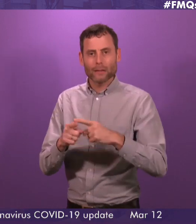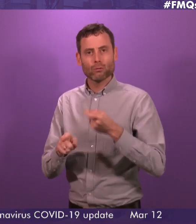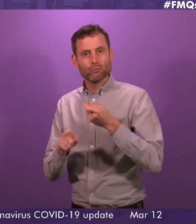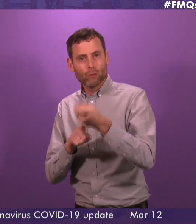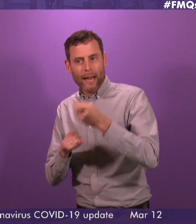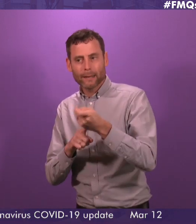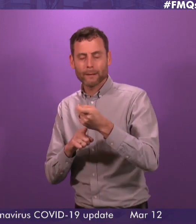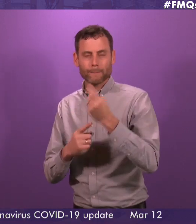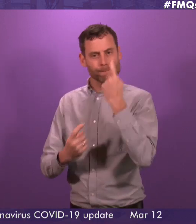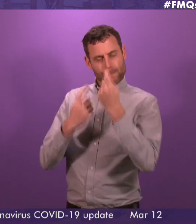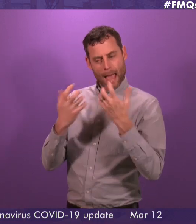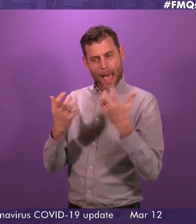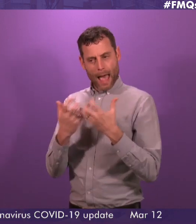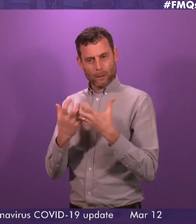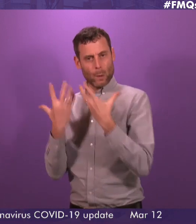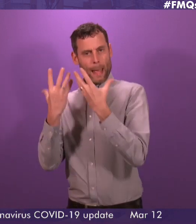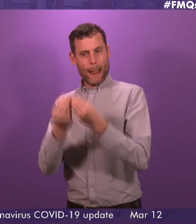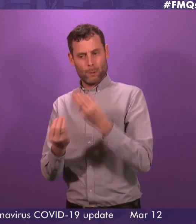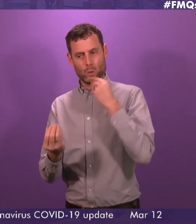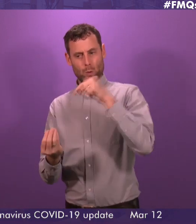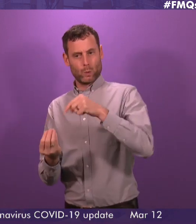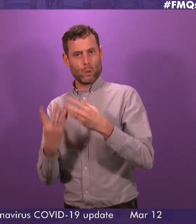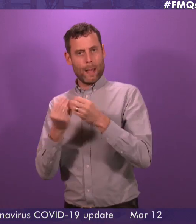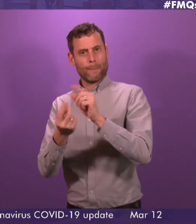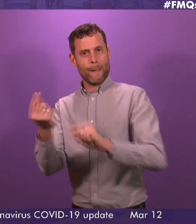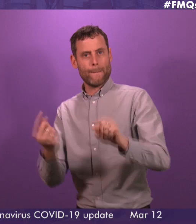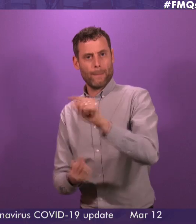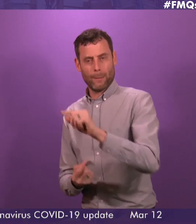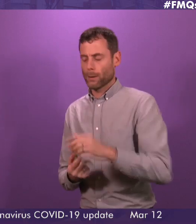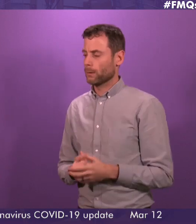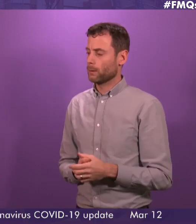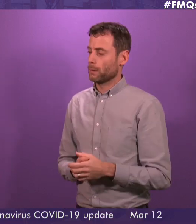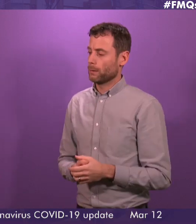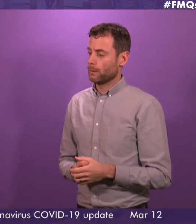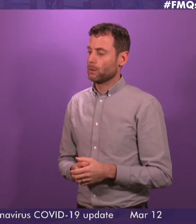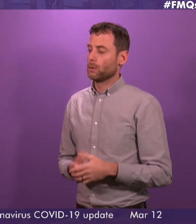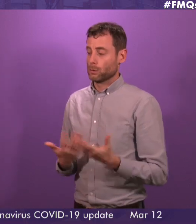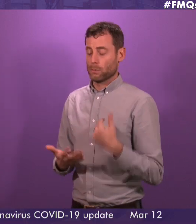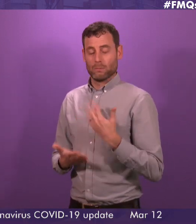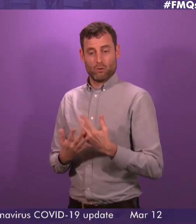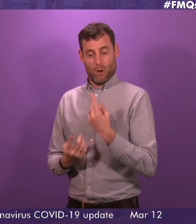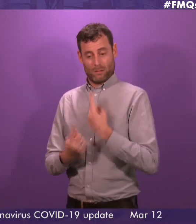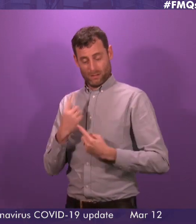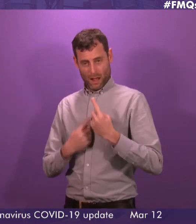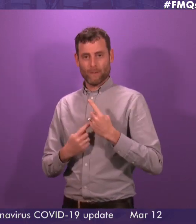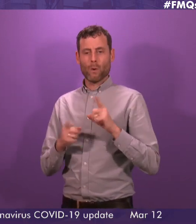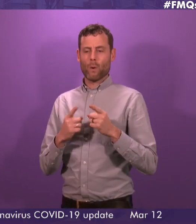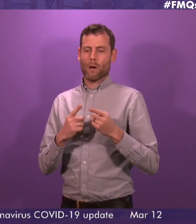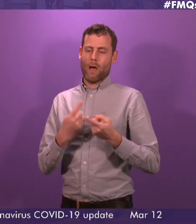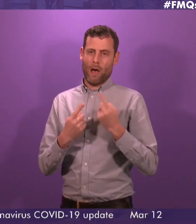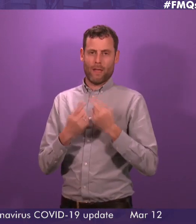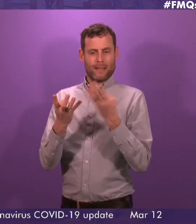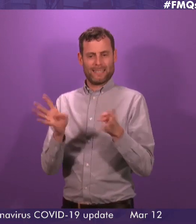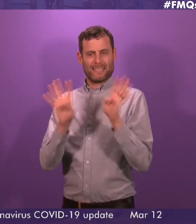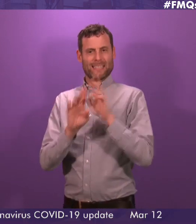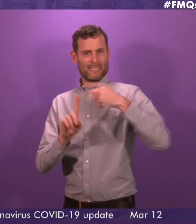authorities respond to that. I'm sure my colleague Mr Stewart and the Cabinet Secretary Ms Somerville will be, and Ms